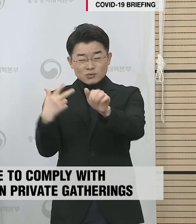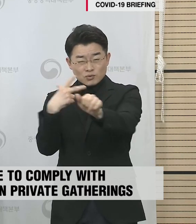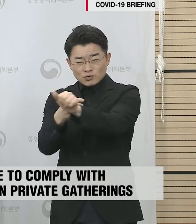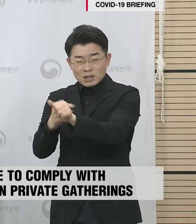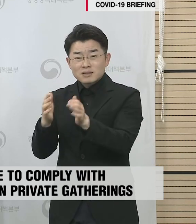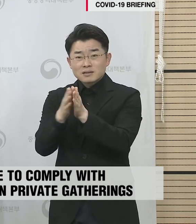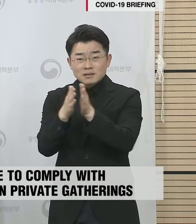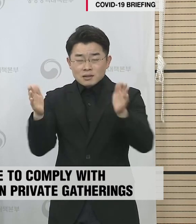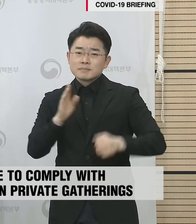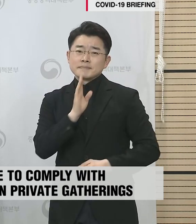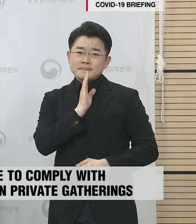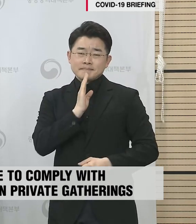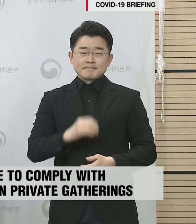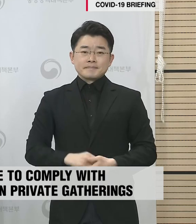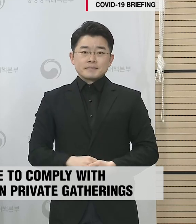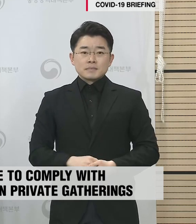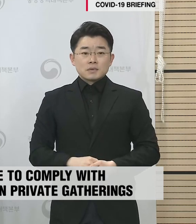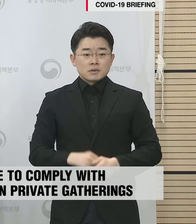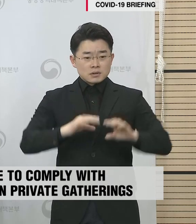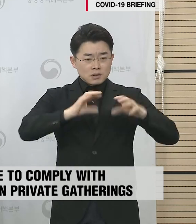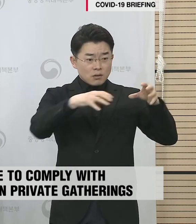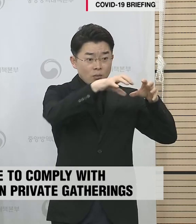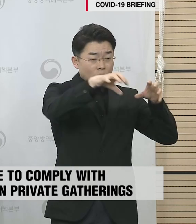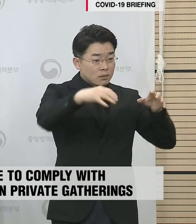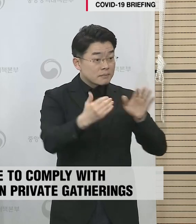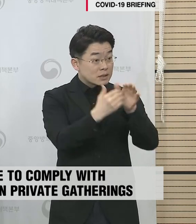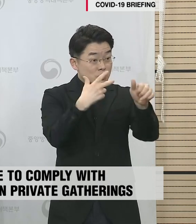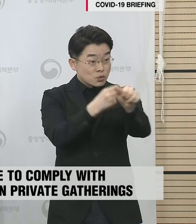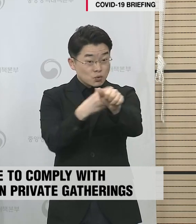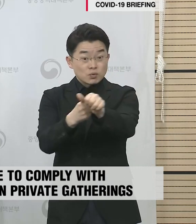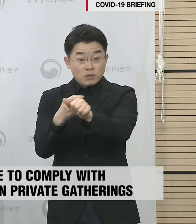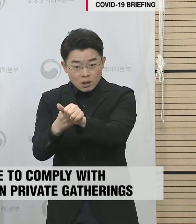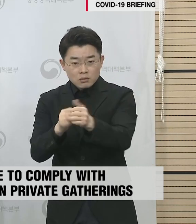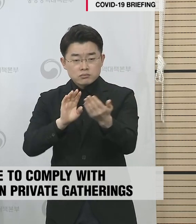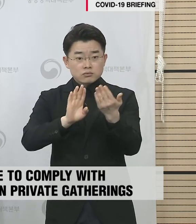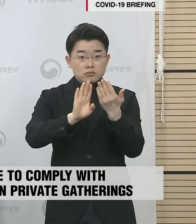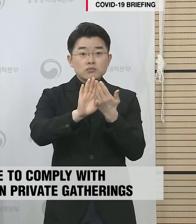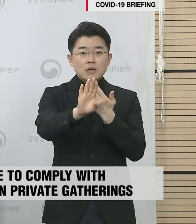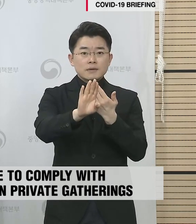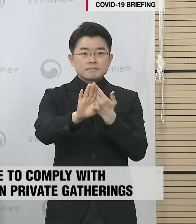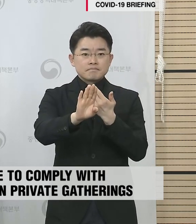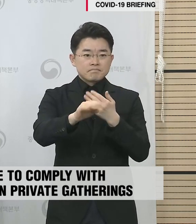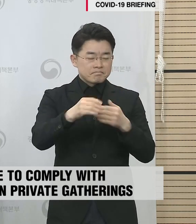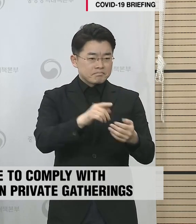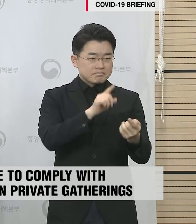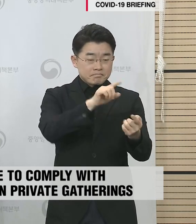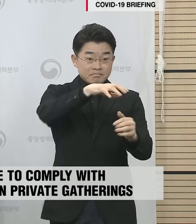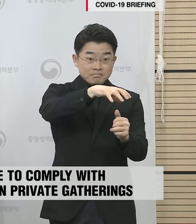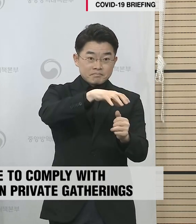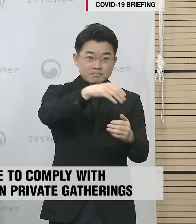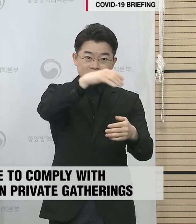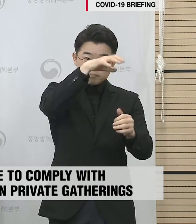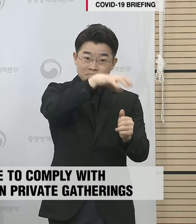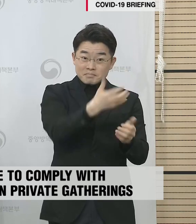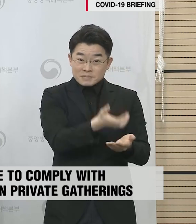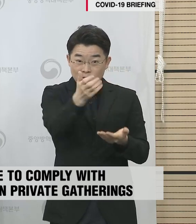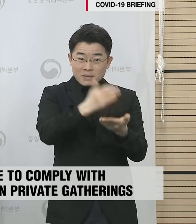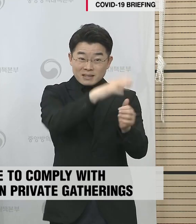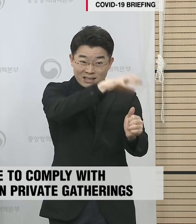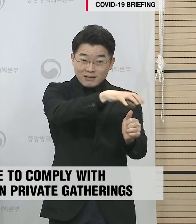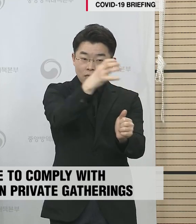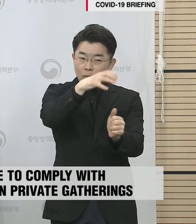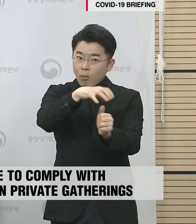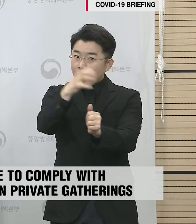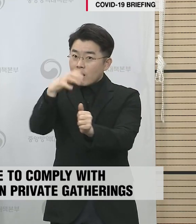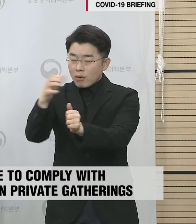we are carrying out the vaccination full-fledged, and among other countries that have already carried out their vaccination programs, there are